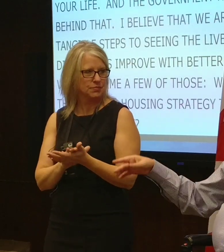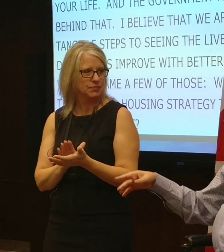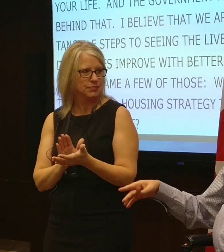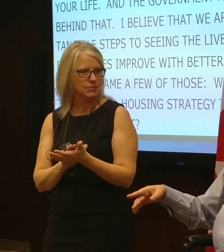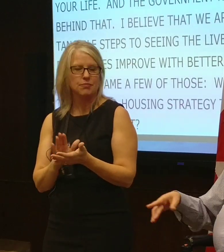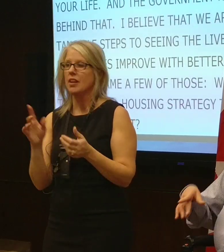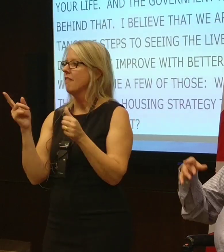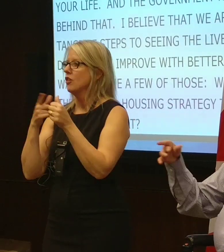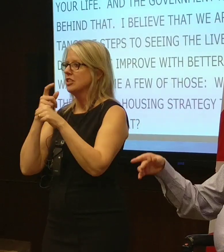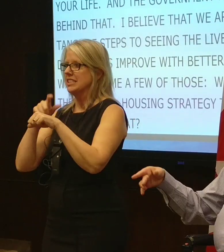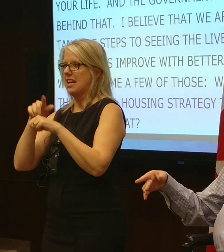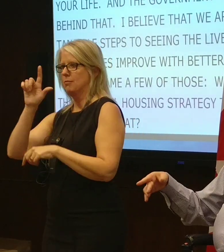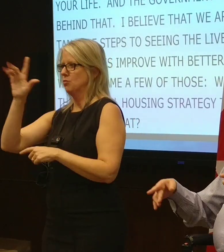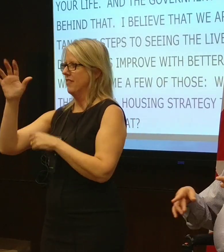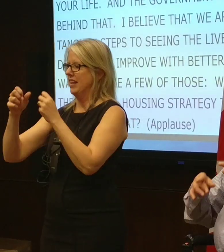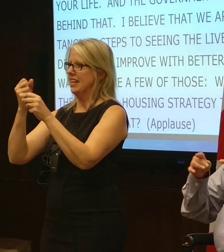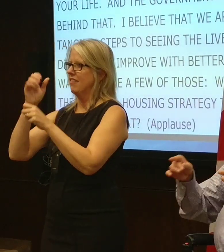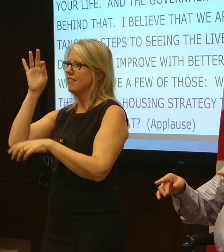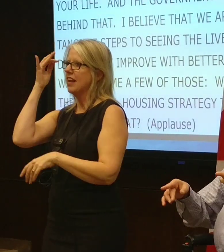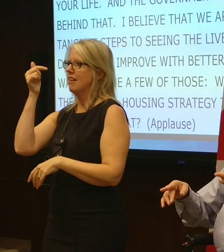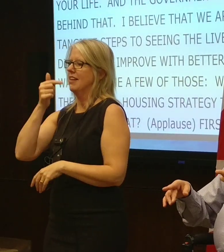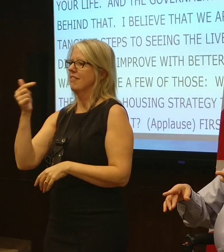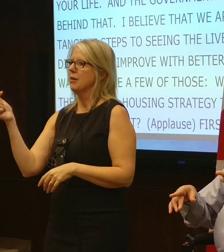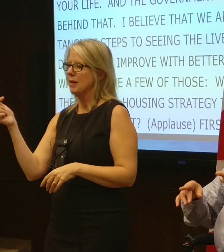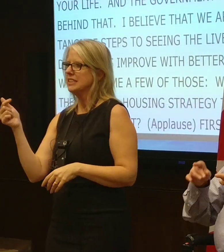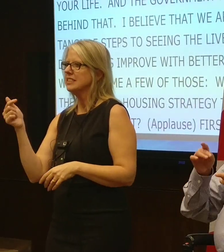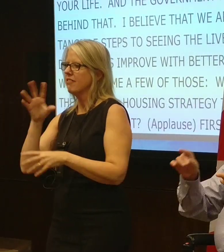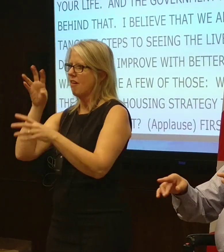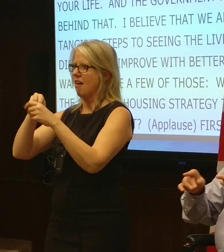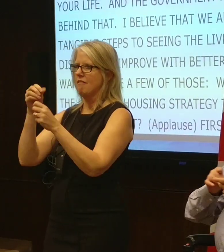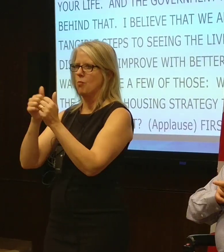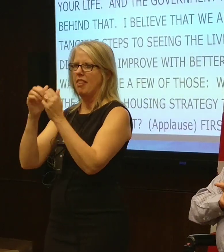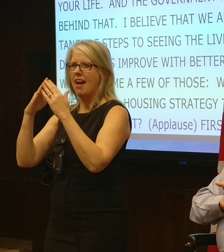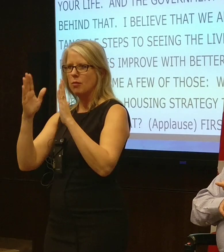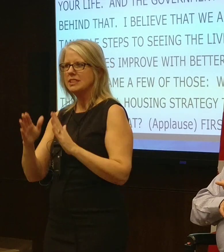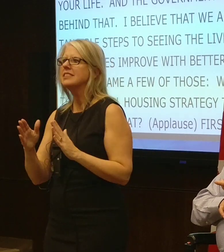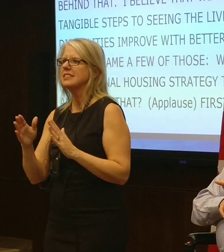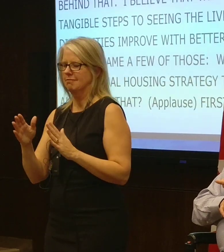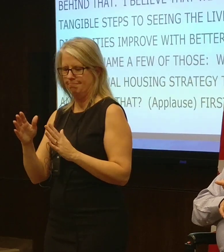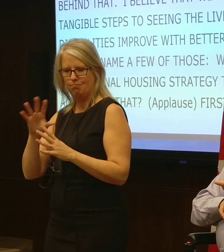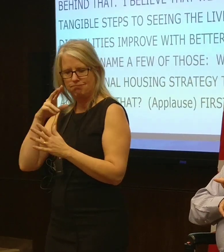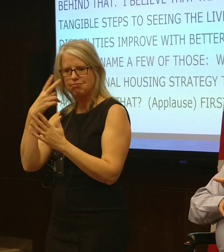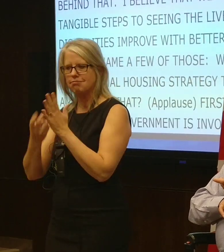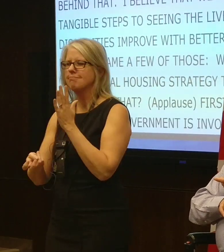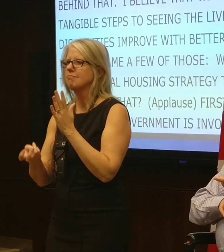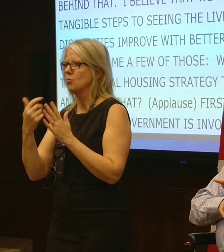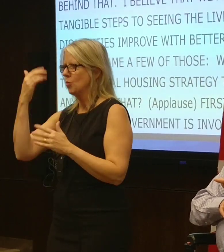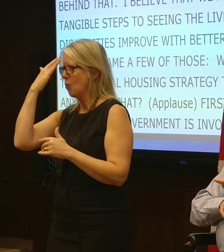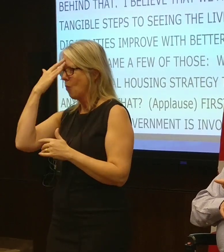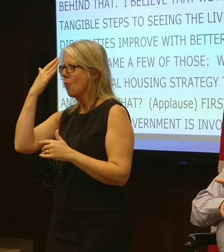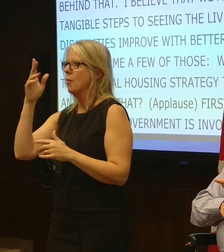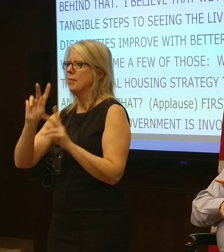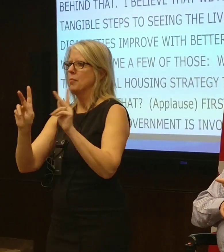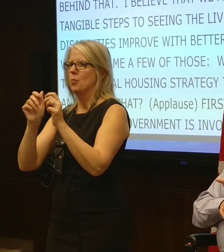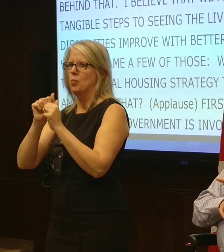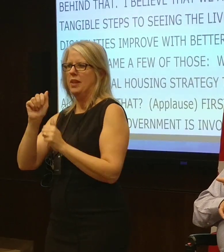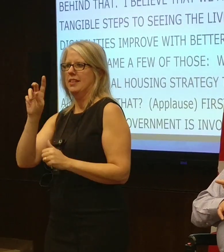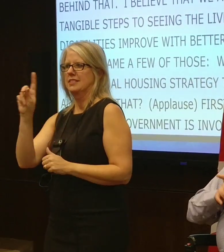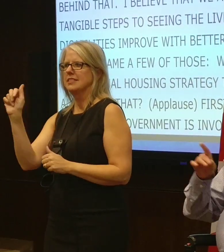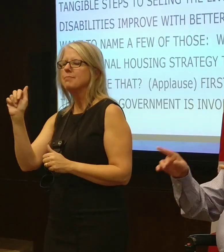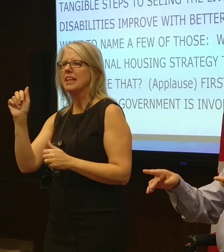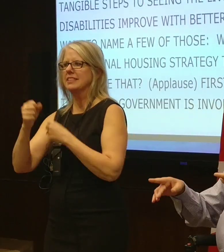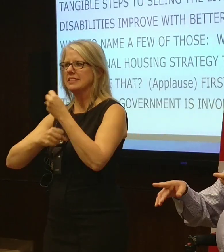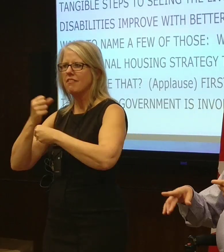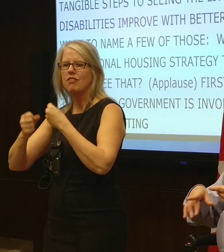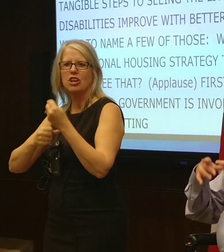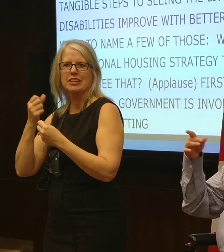Yes, I did. For the first time in 25 years, the federal government has been involved in housing. We're getting there in a big way. And we know people with disabilities